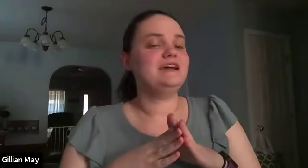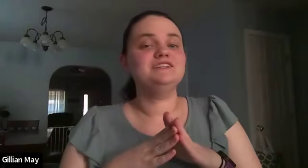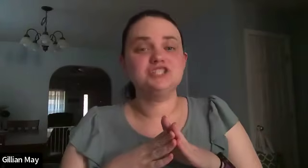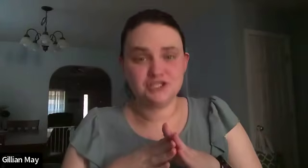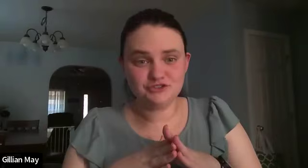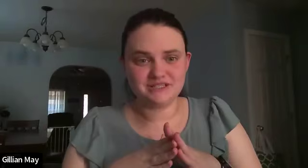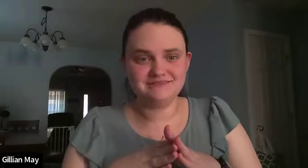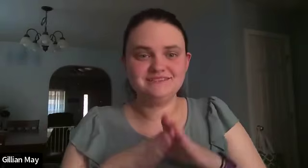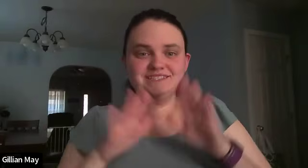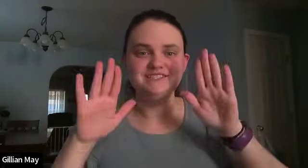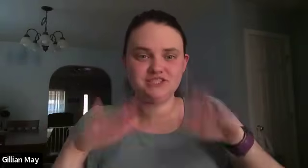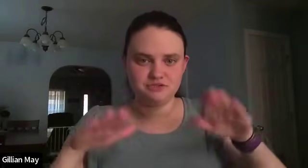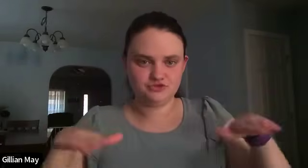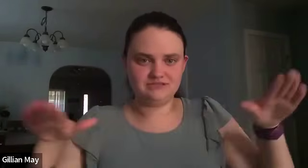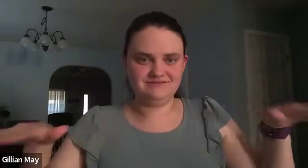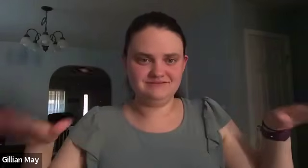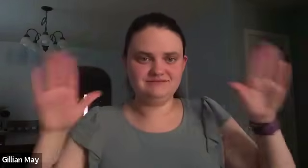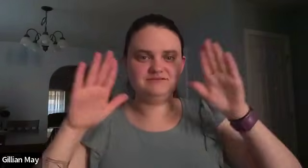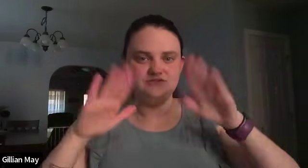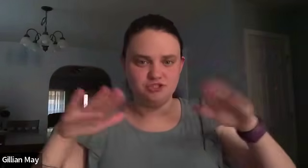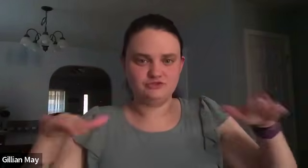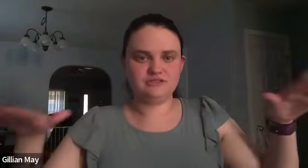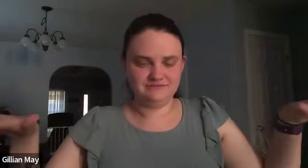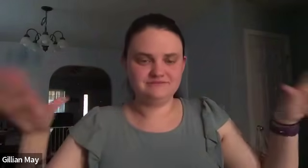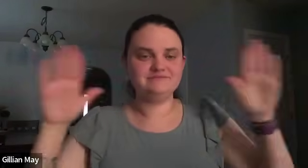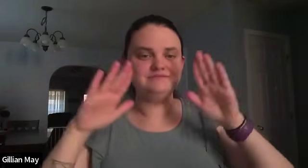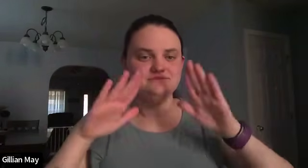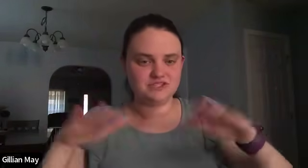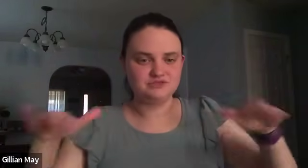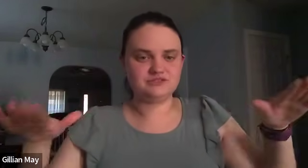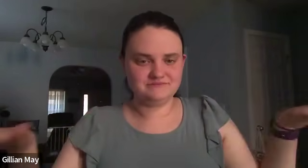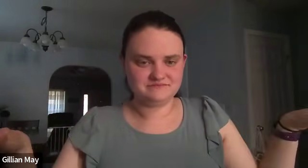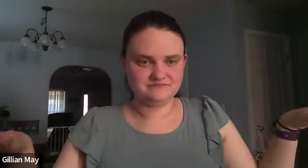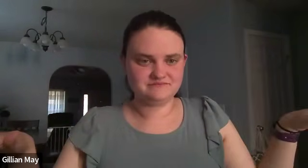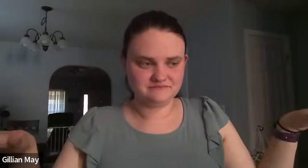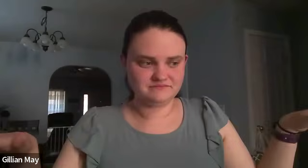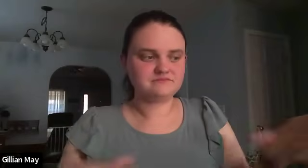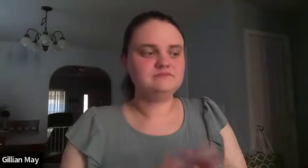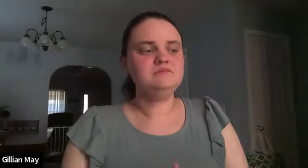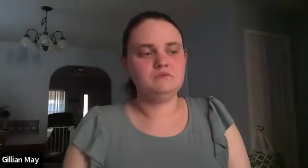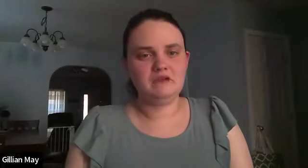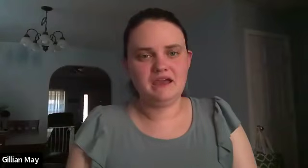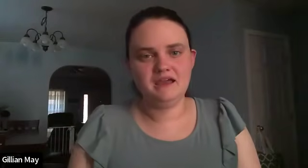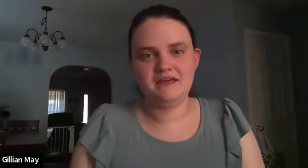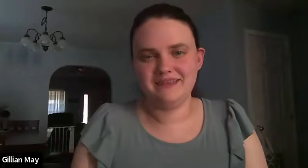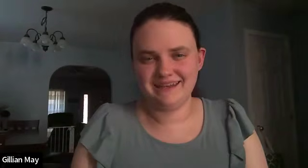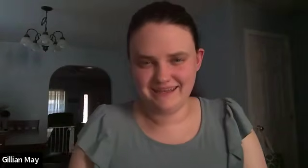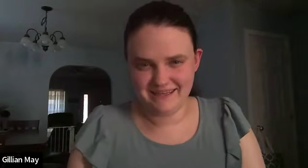had children, children, children, children. Okay. And then